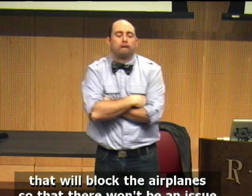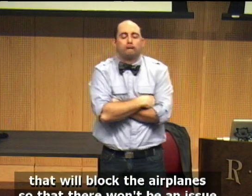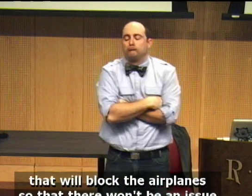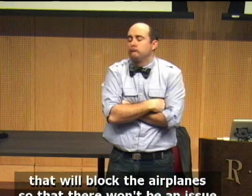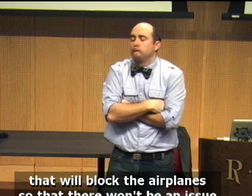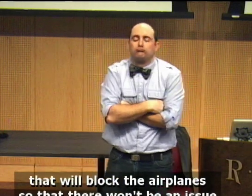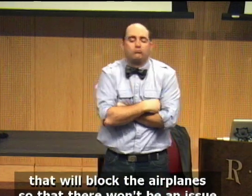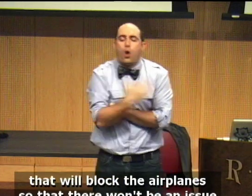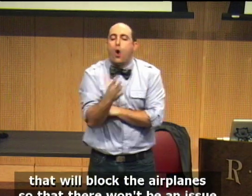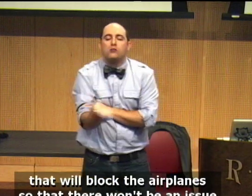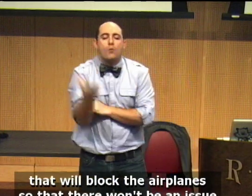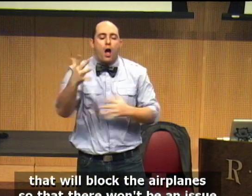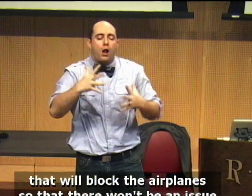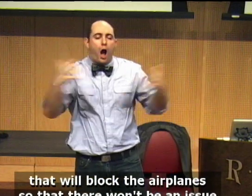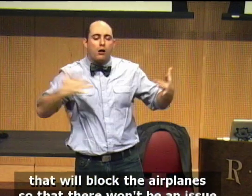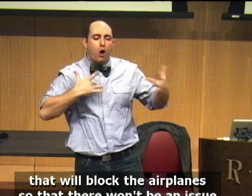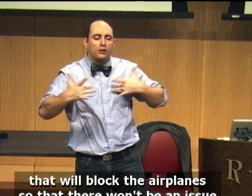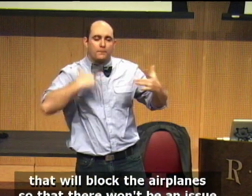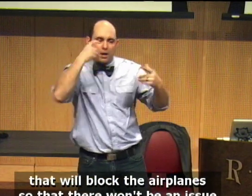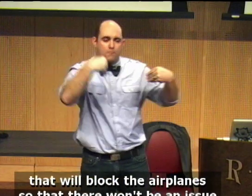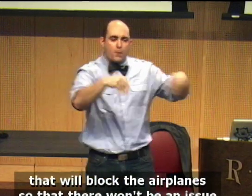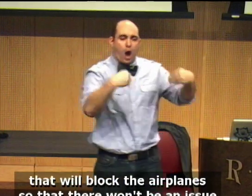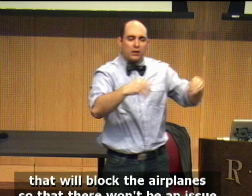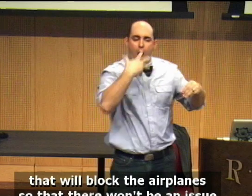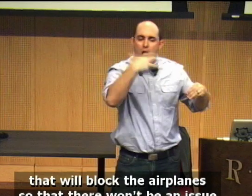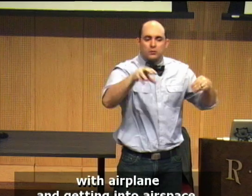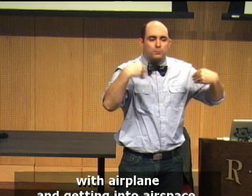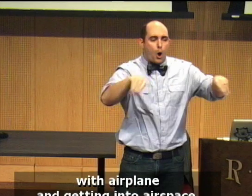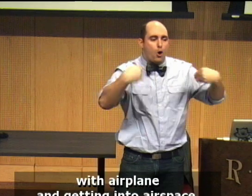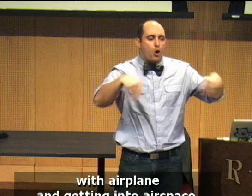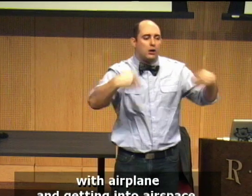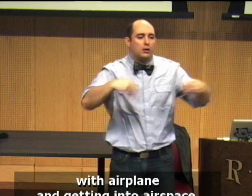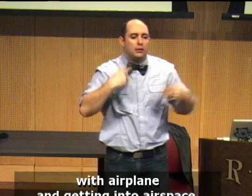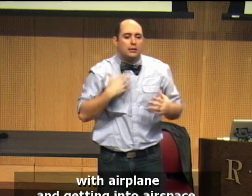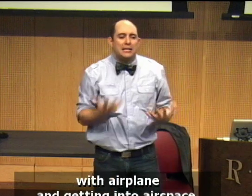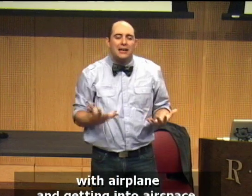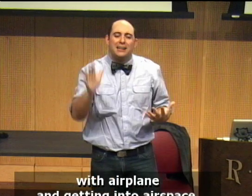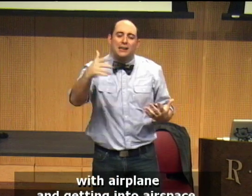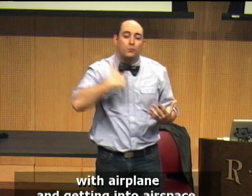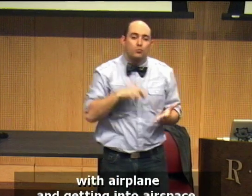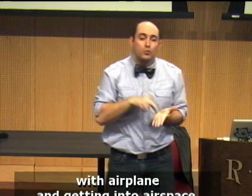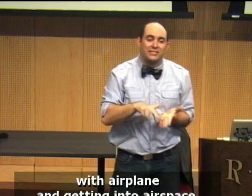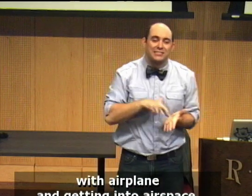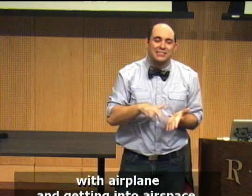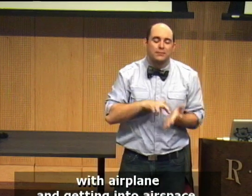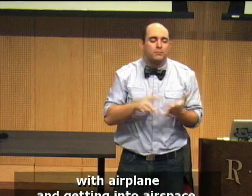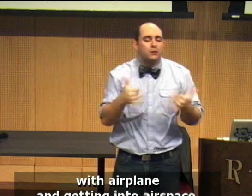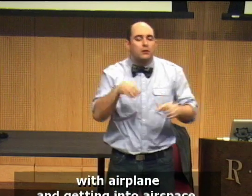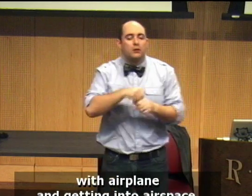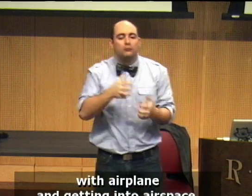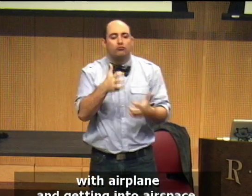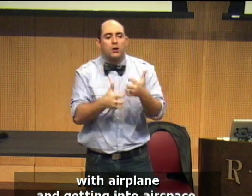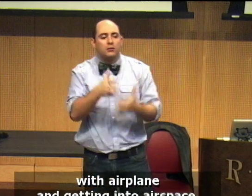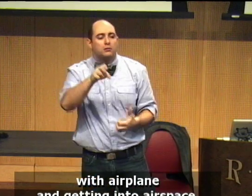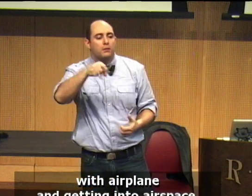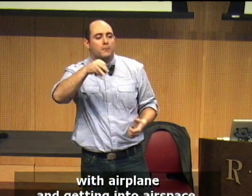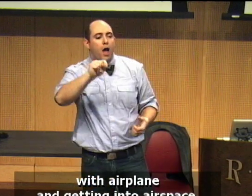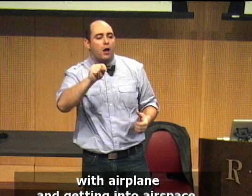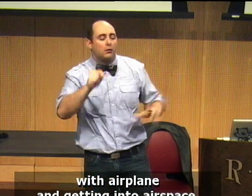block the airplanes so that there won't be an issue with airplane and getting